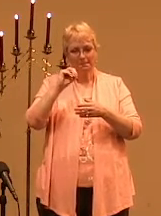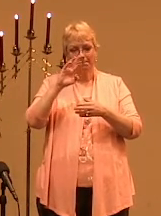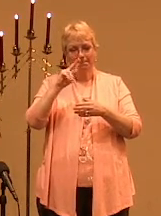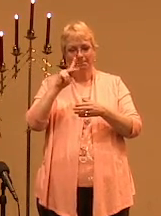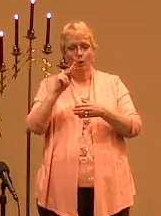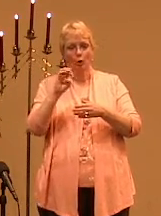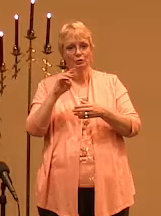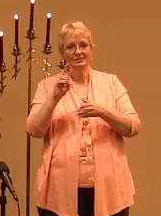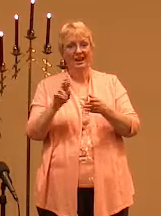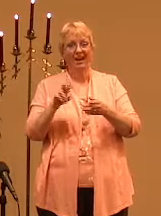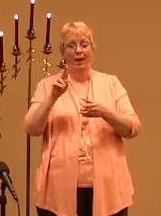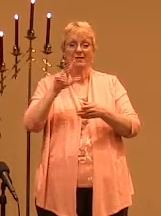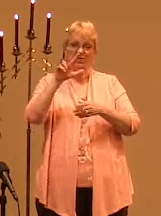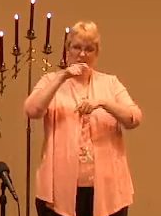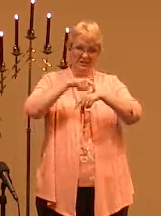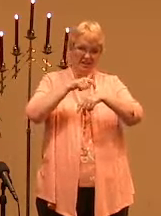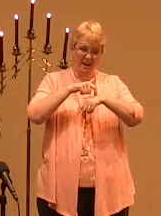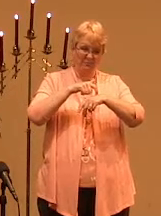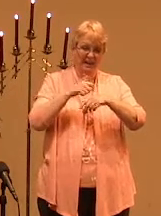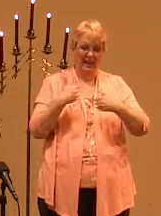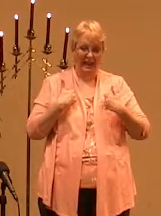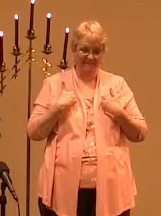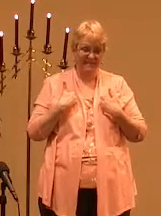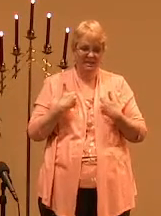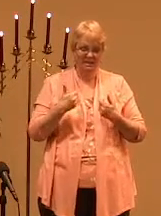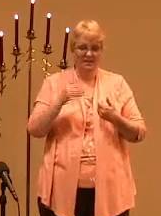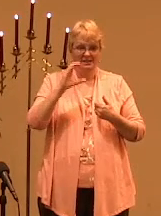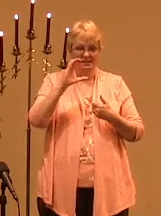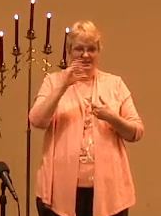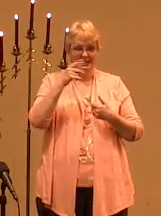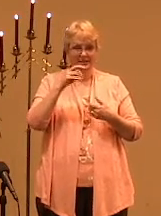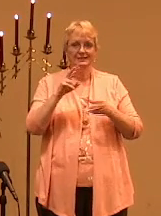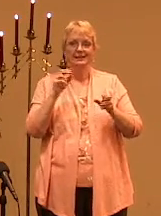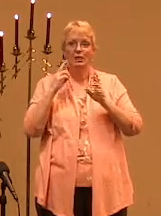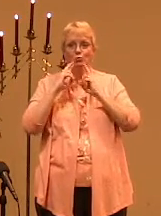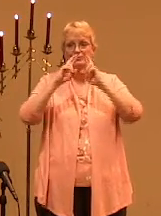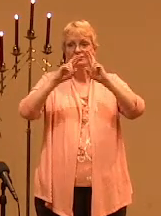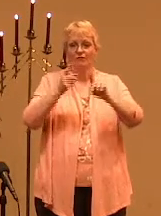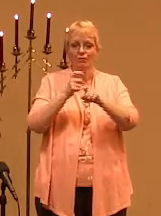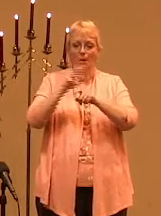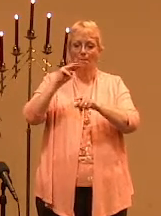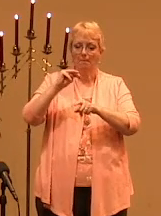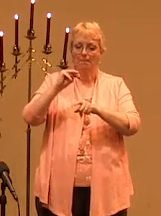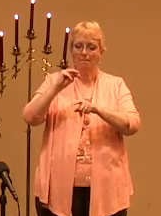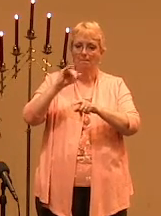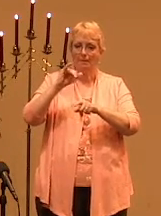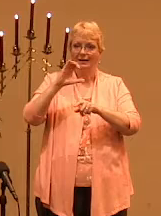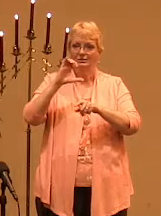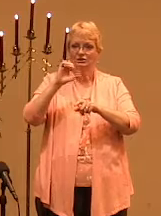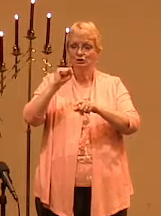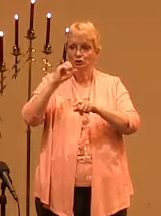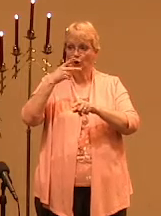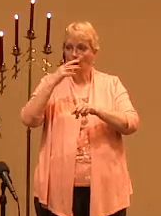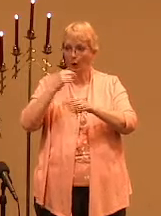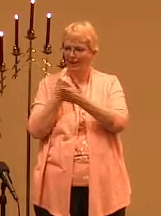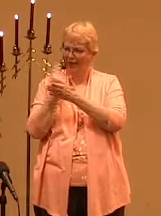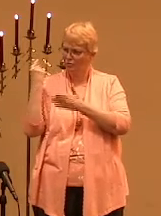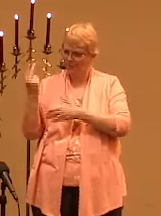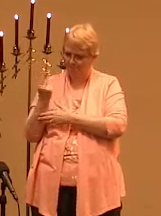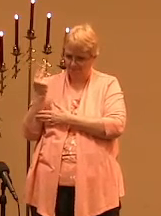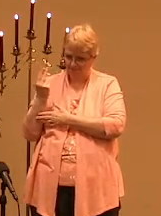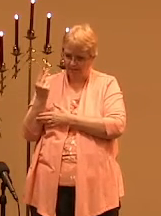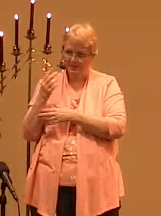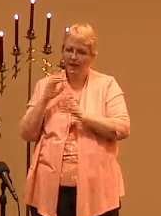cancer 3 times now. And his tumor markers were up. And then he got the results through the MyChart from a PET scan, which was done last Thursday. He